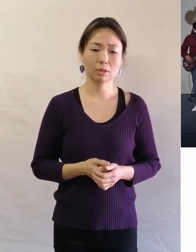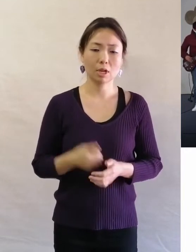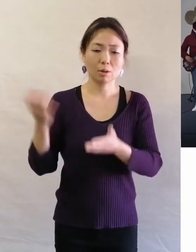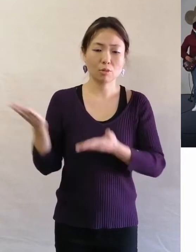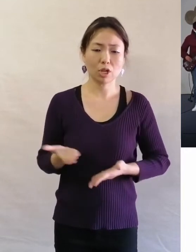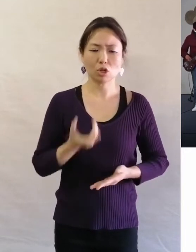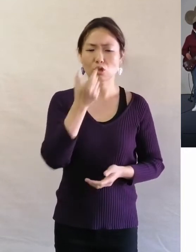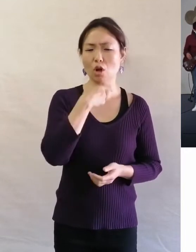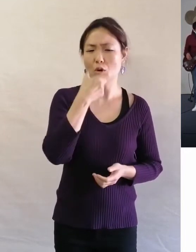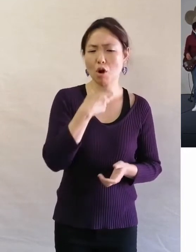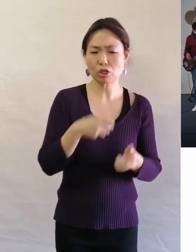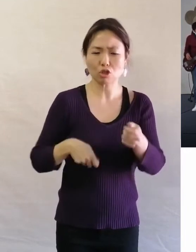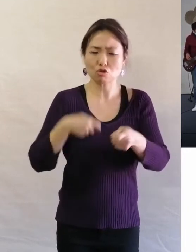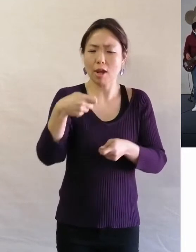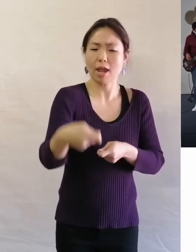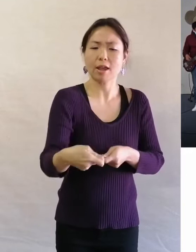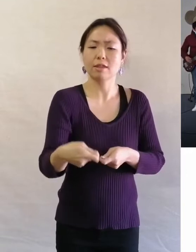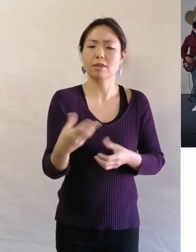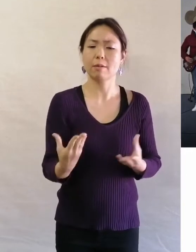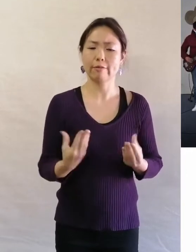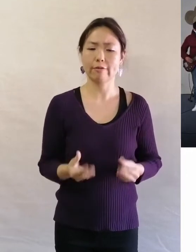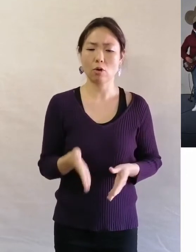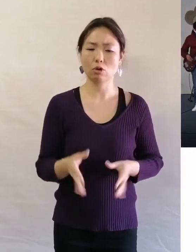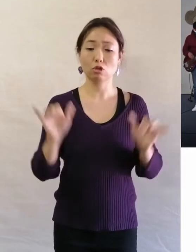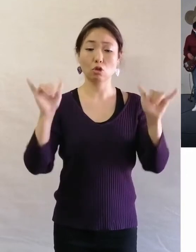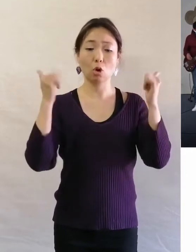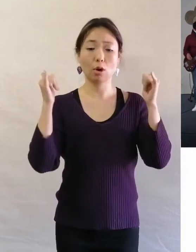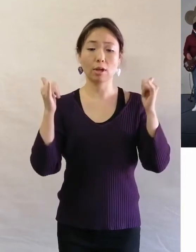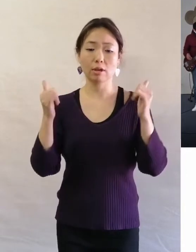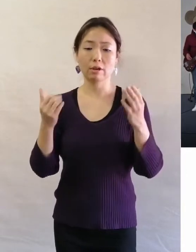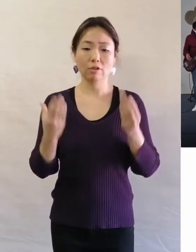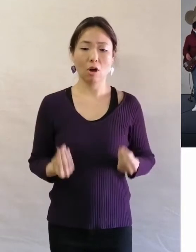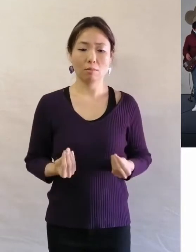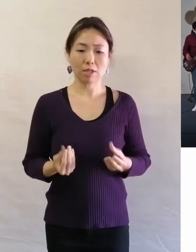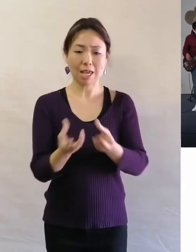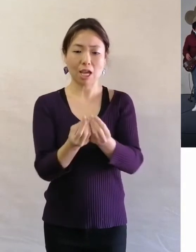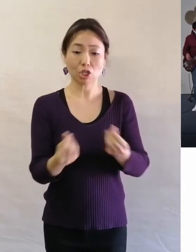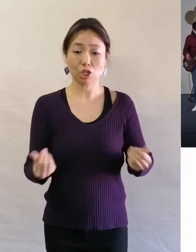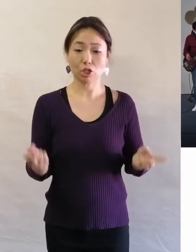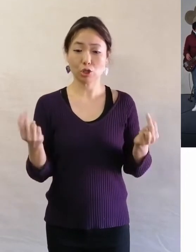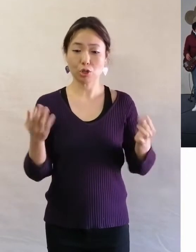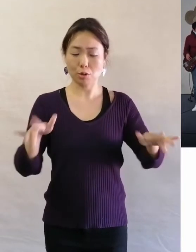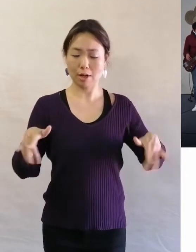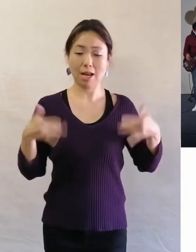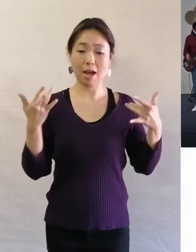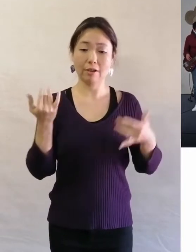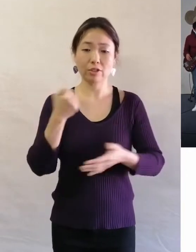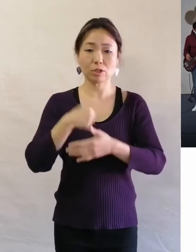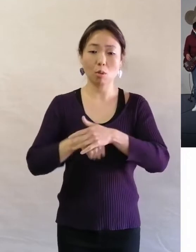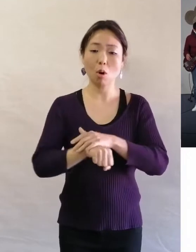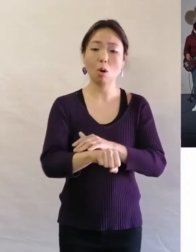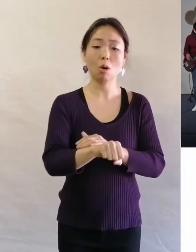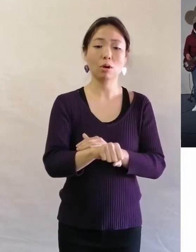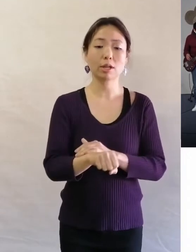Bring your sorrows and trade them for joy. From the ashes a new life